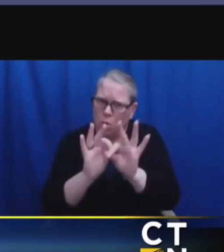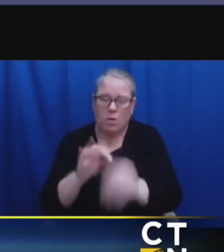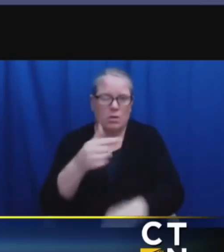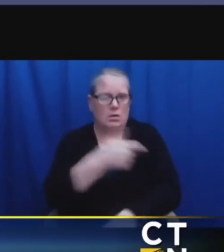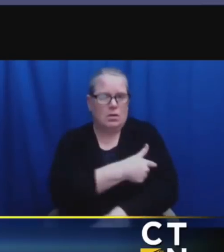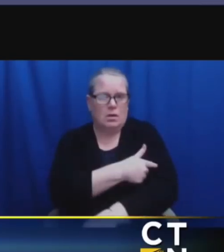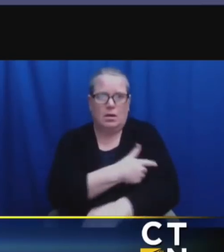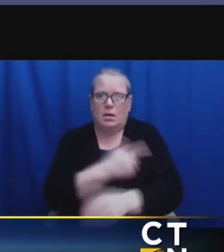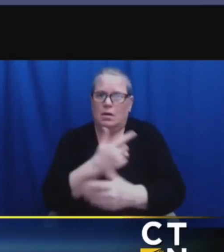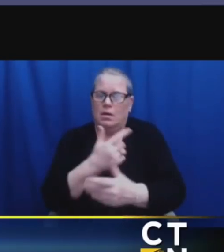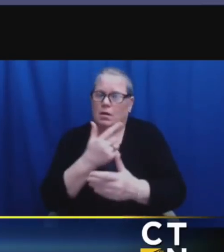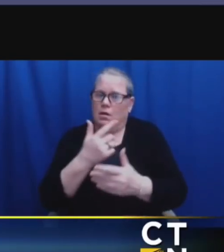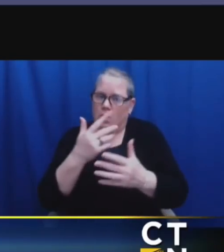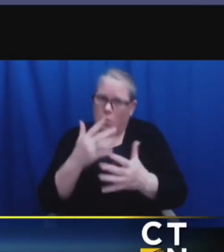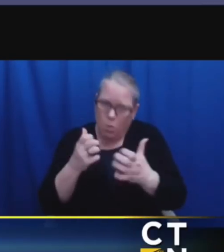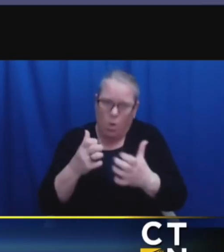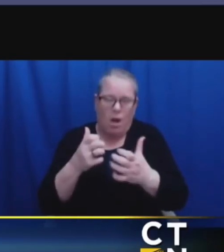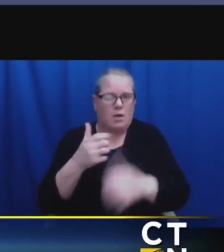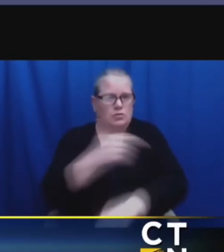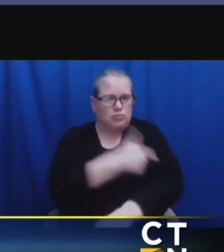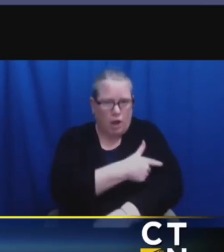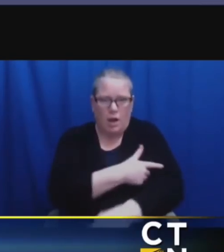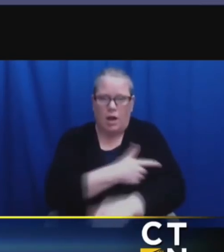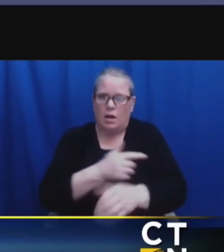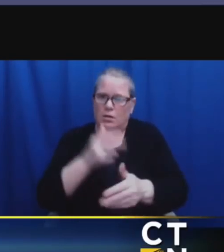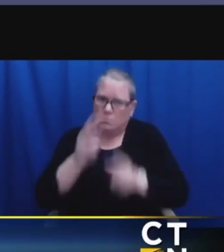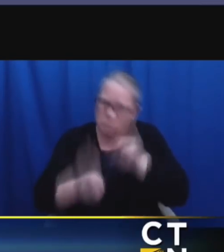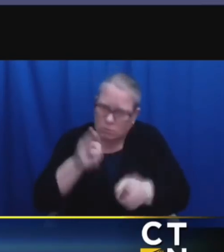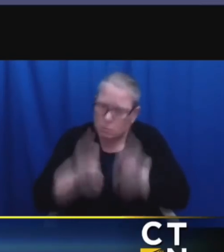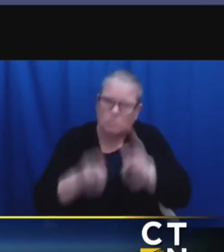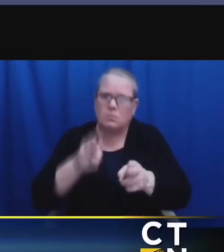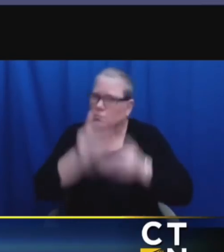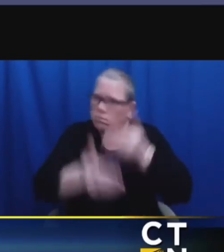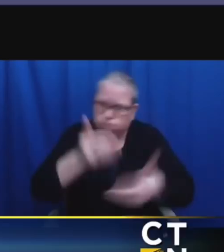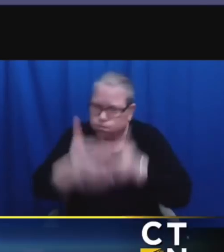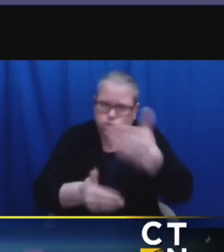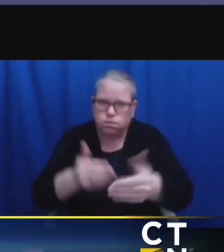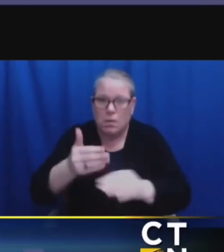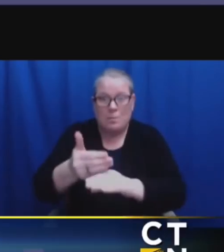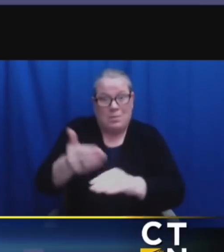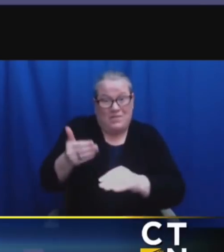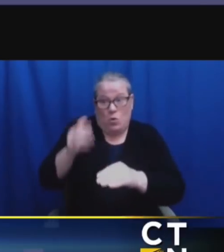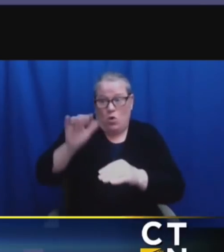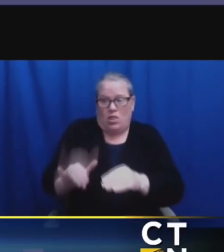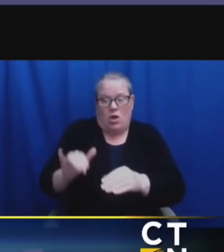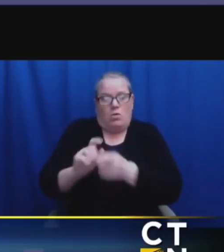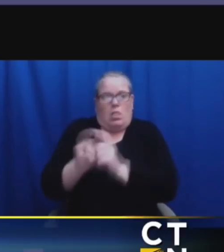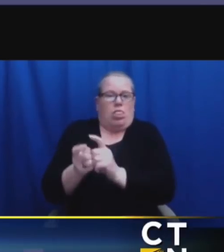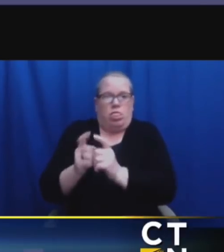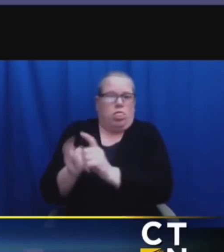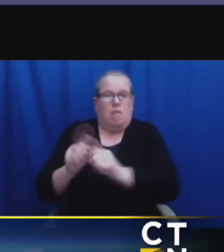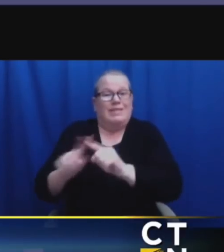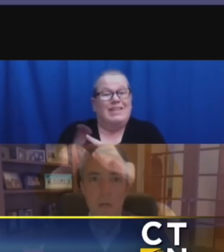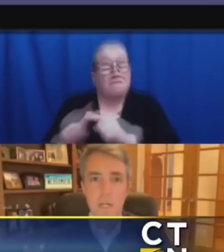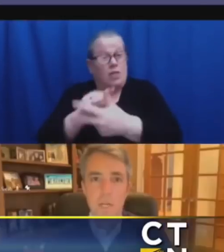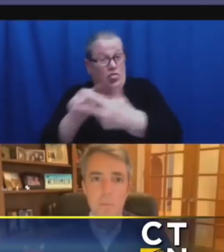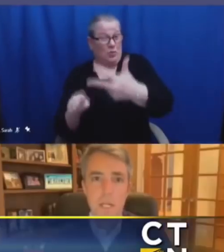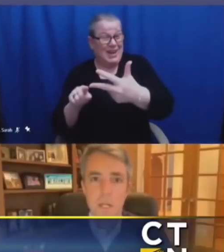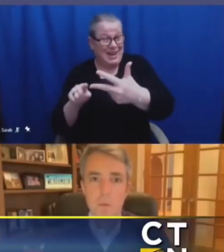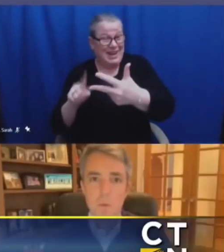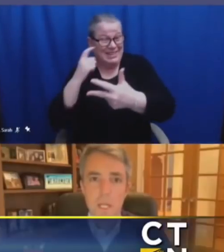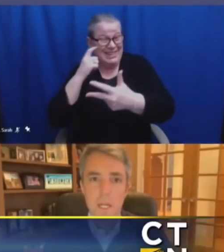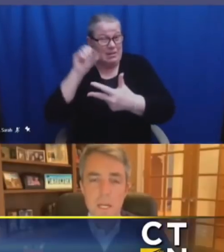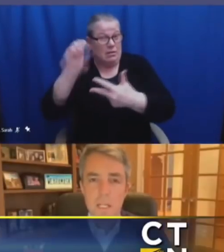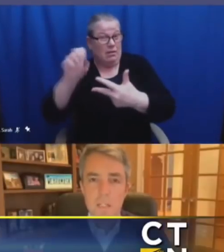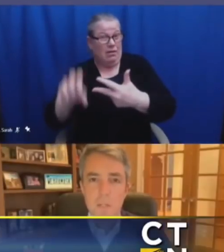Vasquez and the governor mentioned earlier. And so we just need people to be all hands on deck, do whatever it takes to get these people back in, get these vaccines caught up